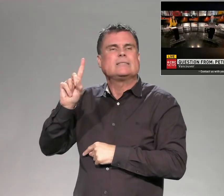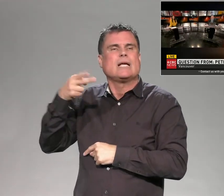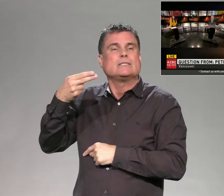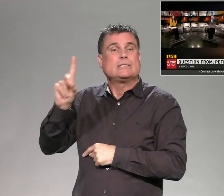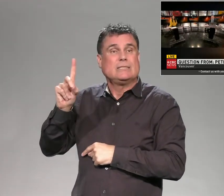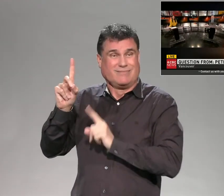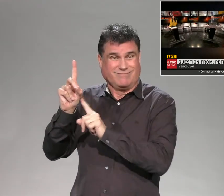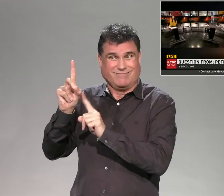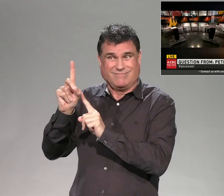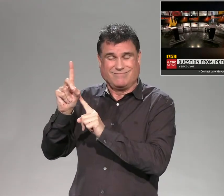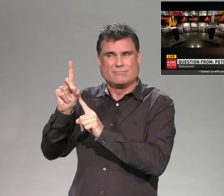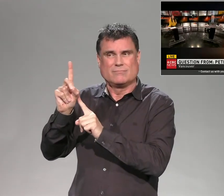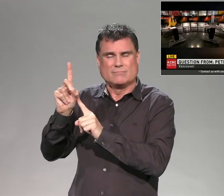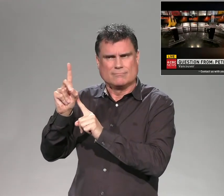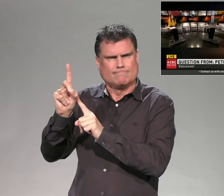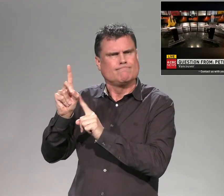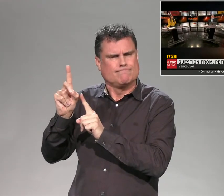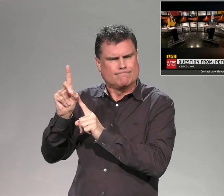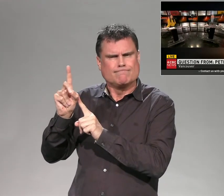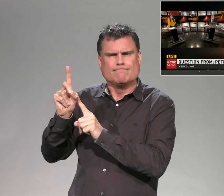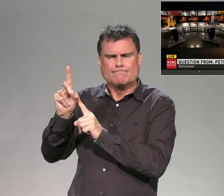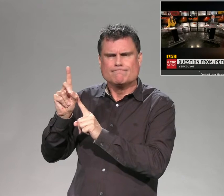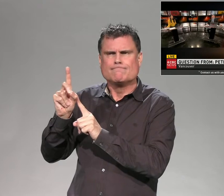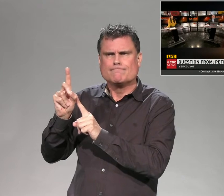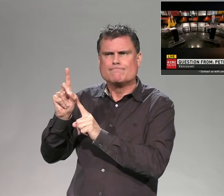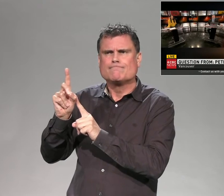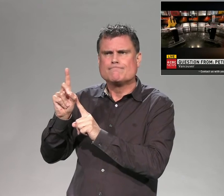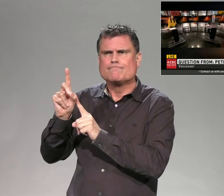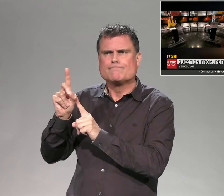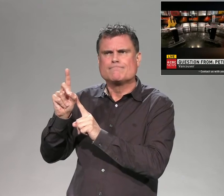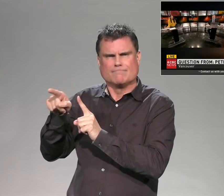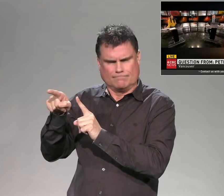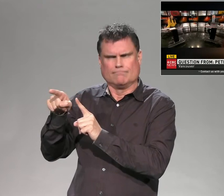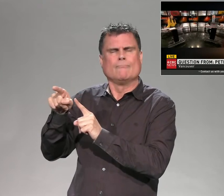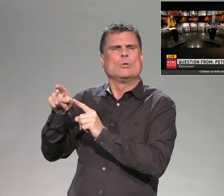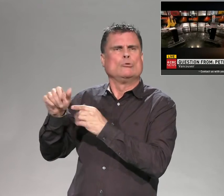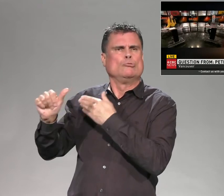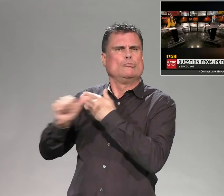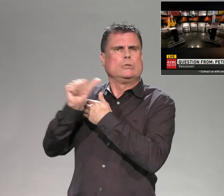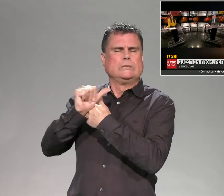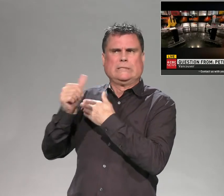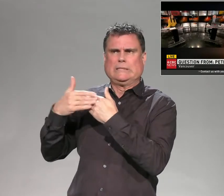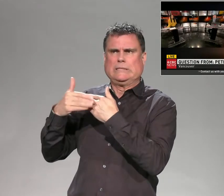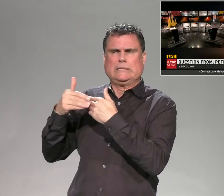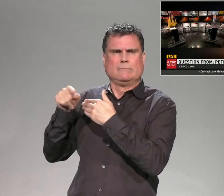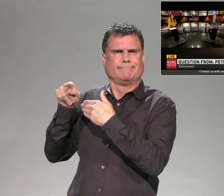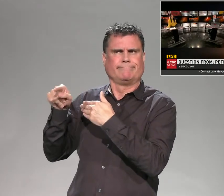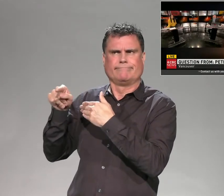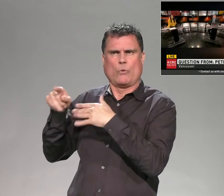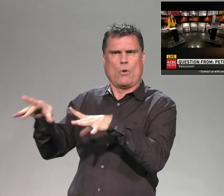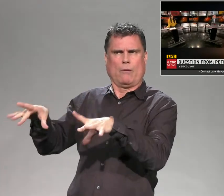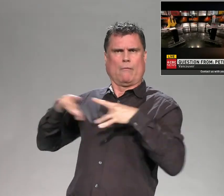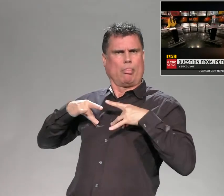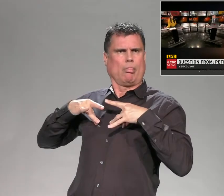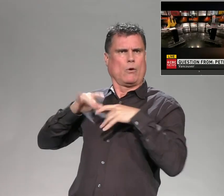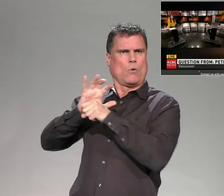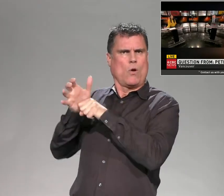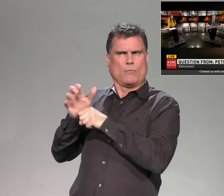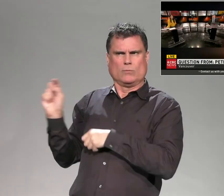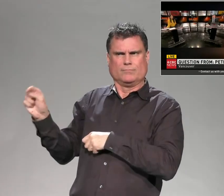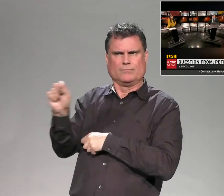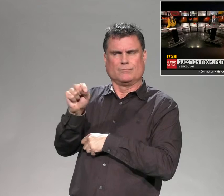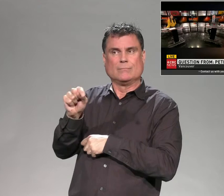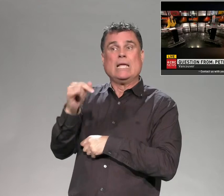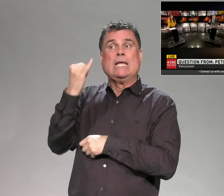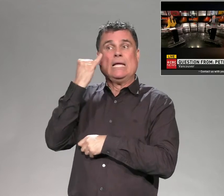than controls if treated. When are you going to give some guidance on for the parents of